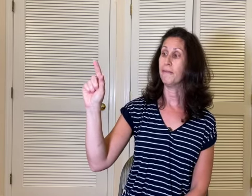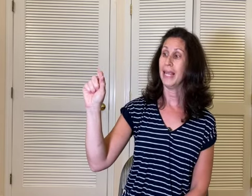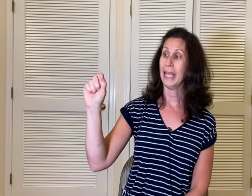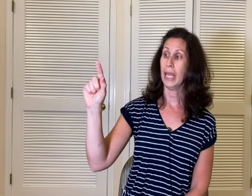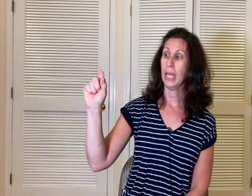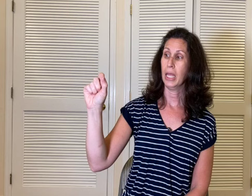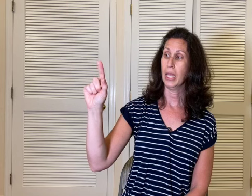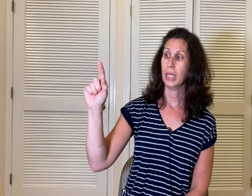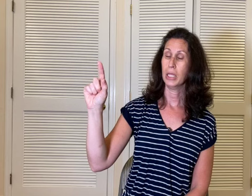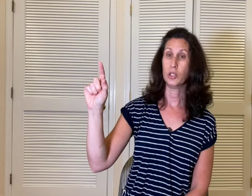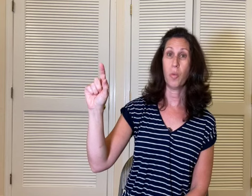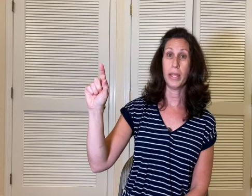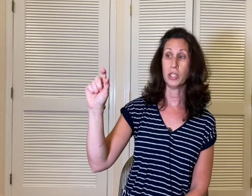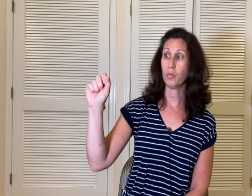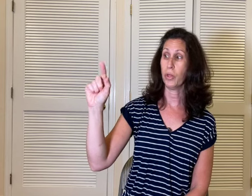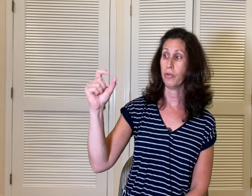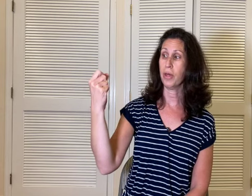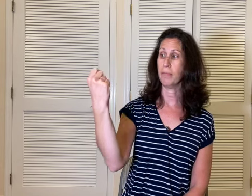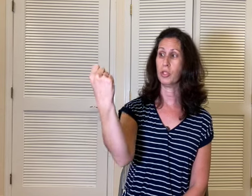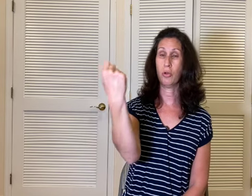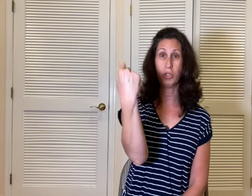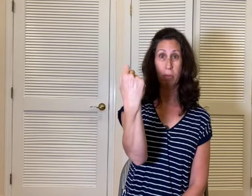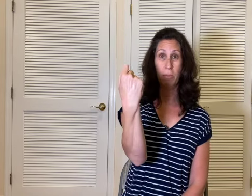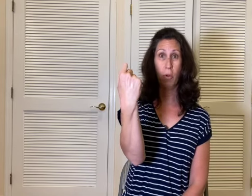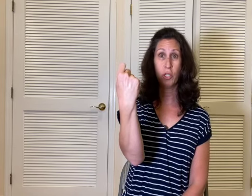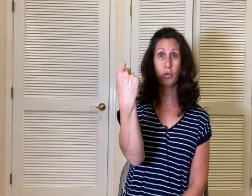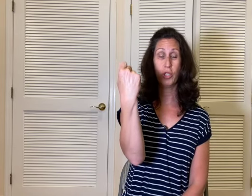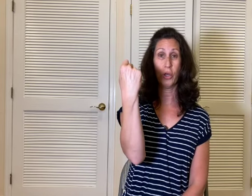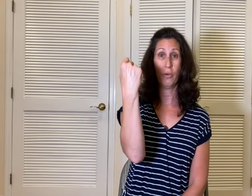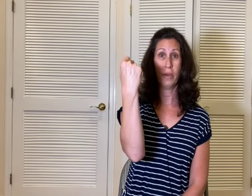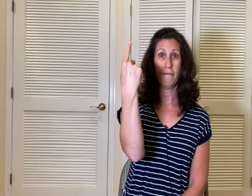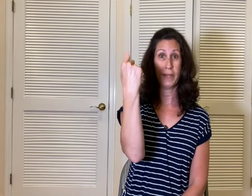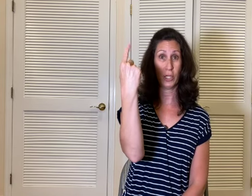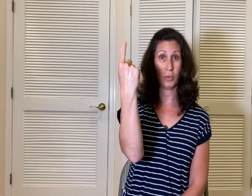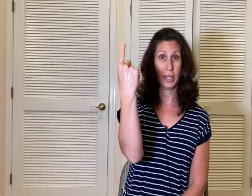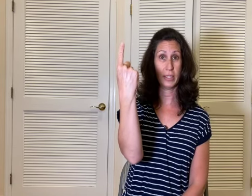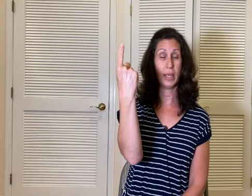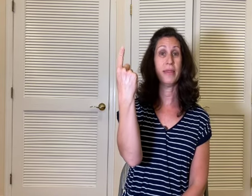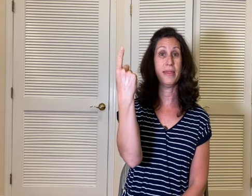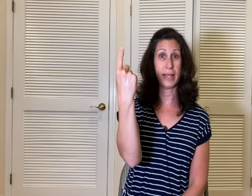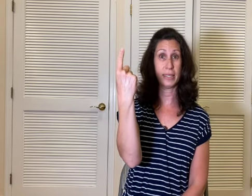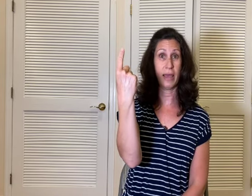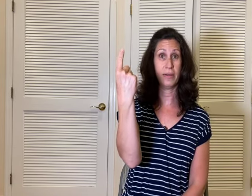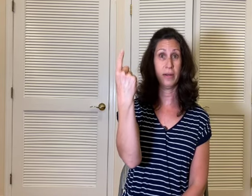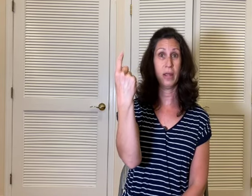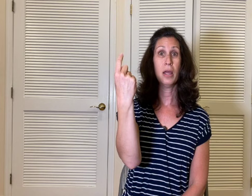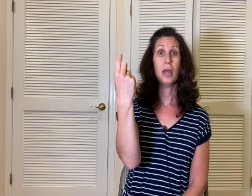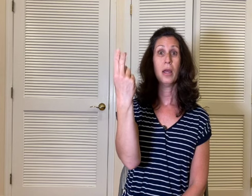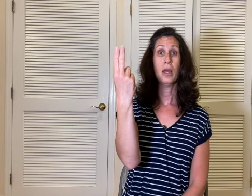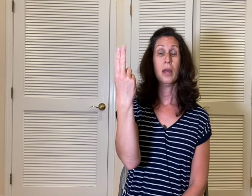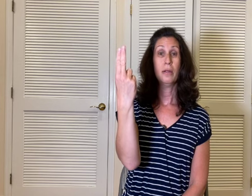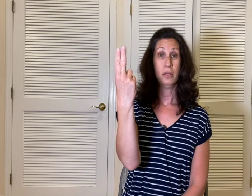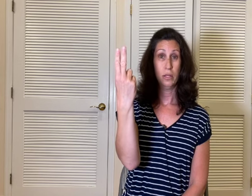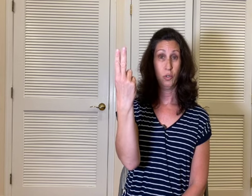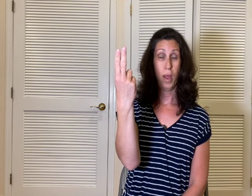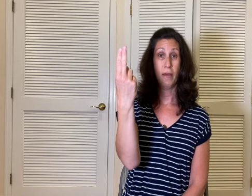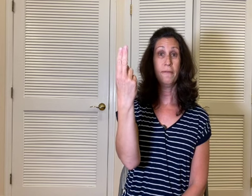flick it twice with your thumb. So it's going to be pointed towards you, flick twice. That's 11. 12,